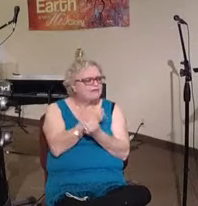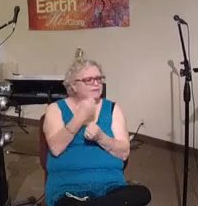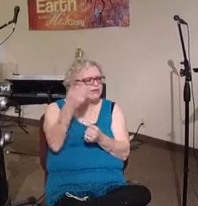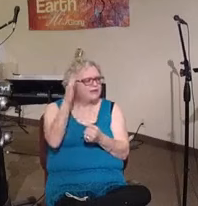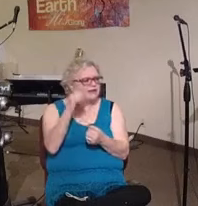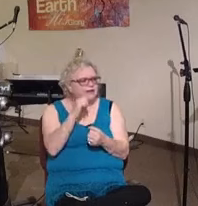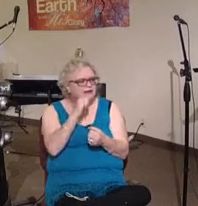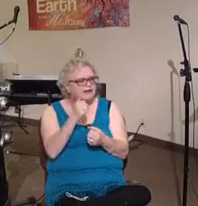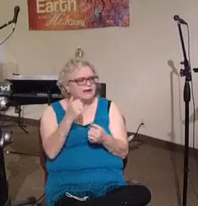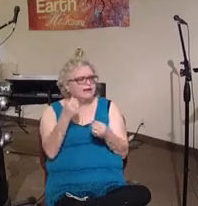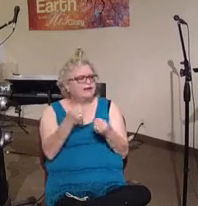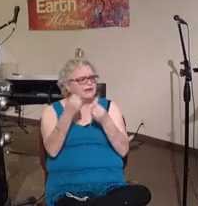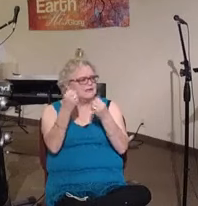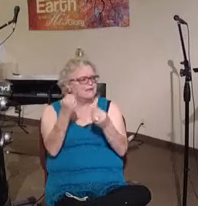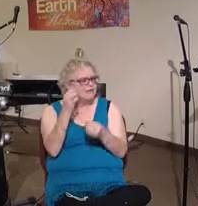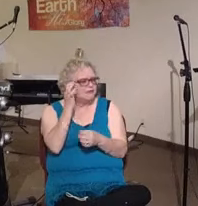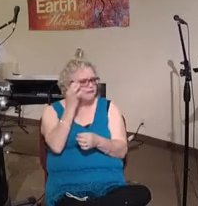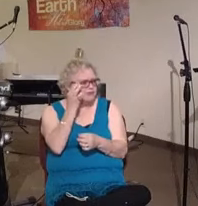that fruit?